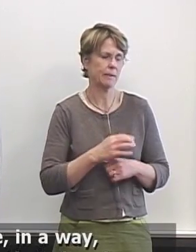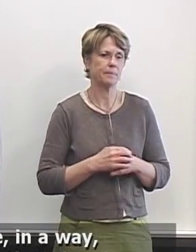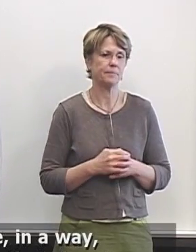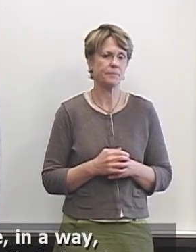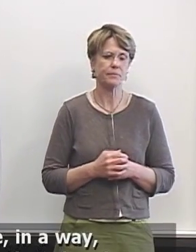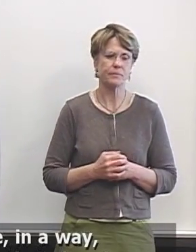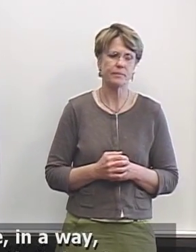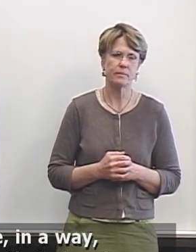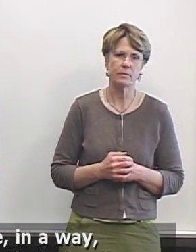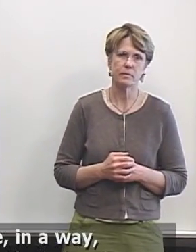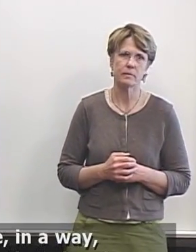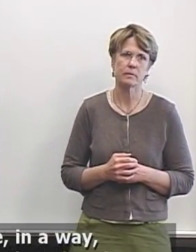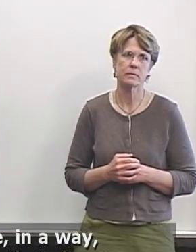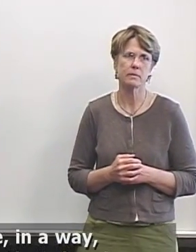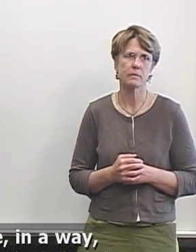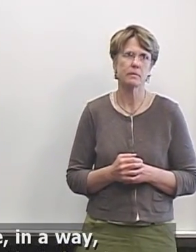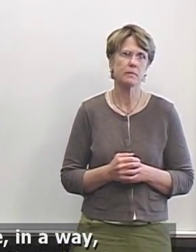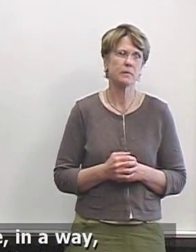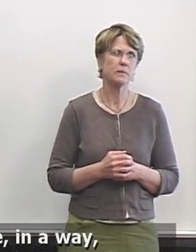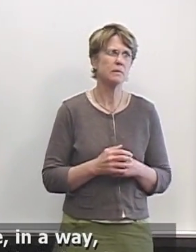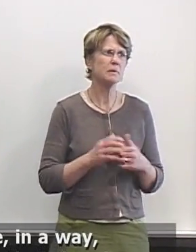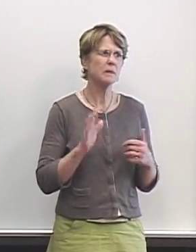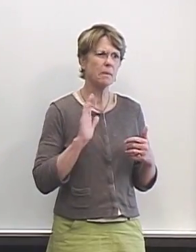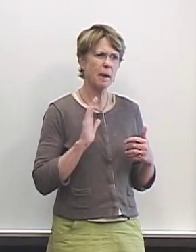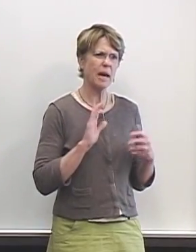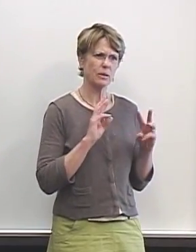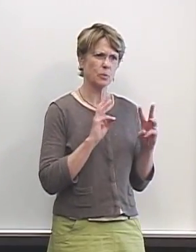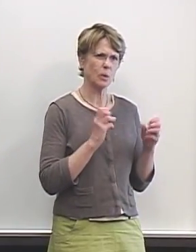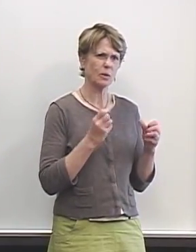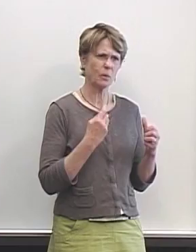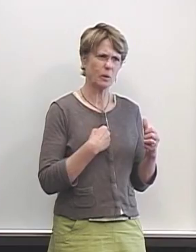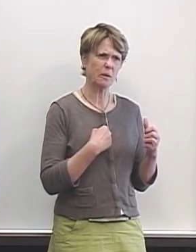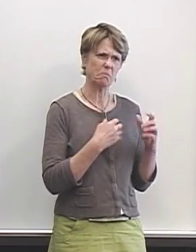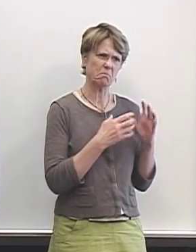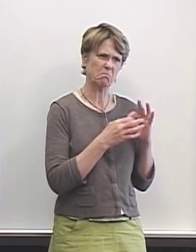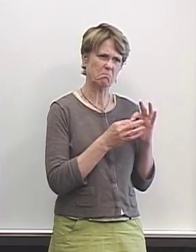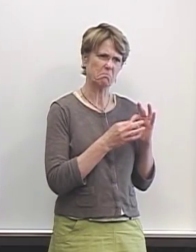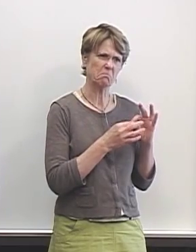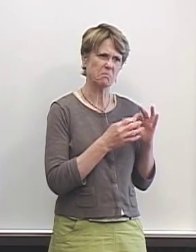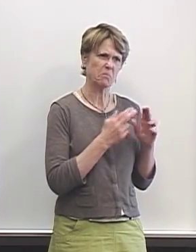We have, in a way, touched on that already.